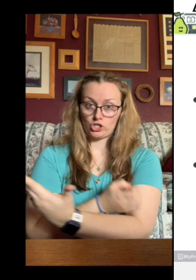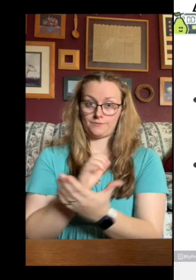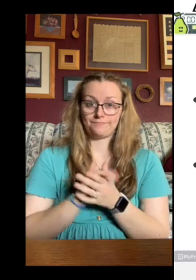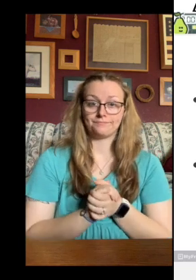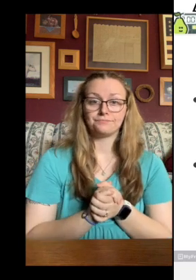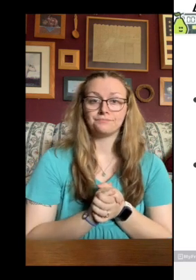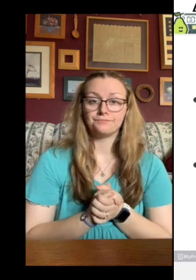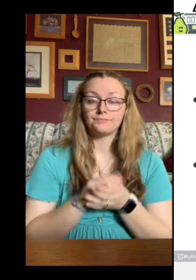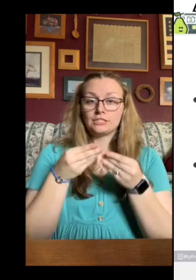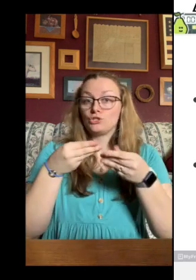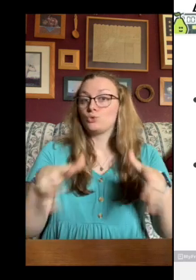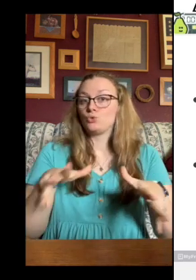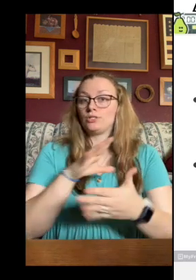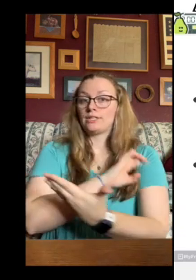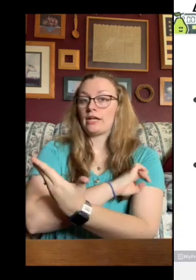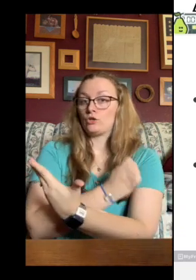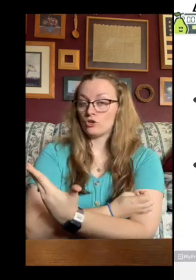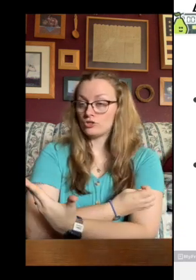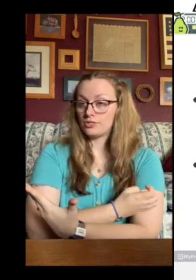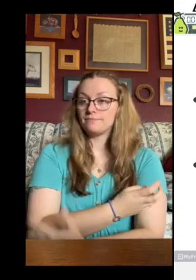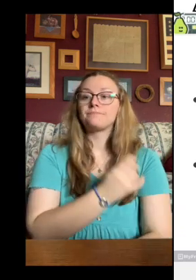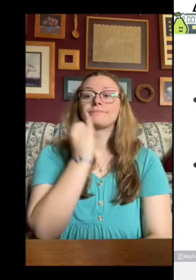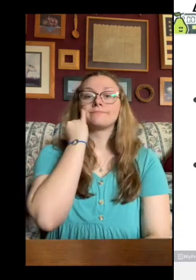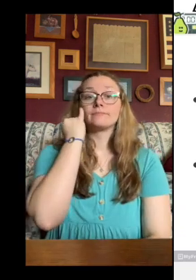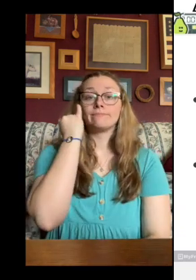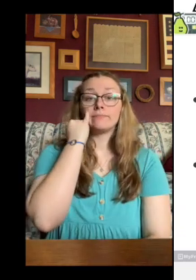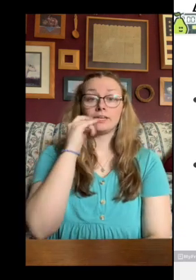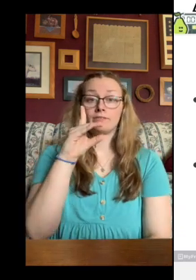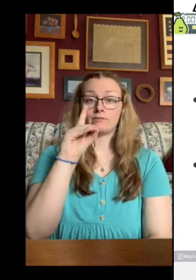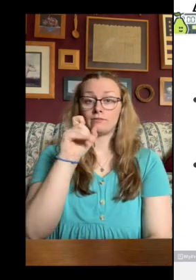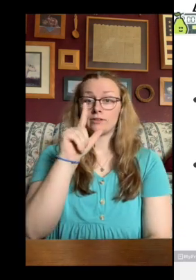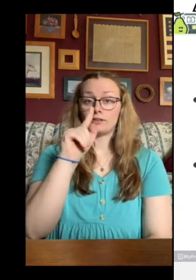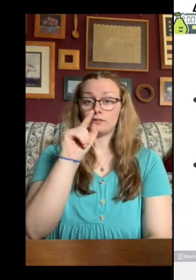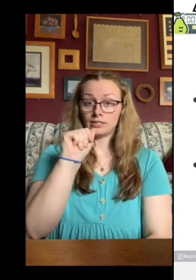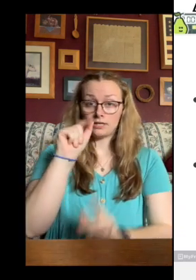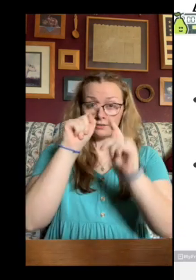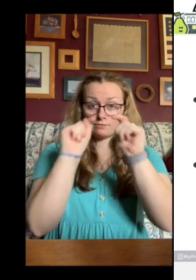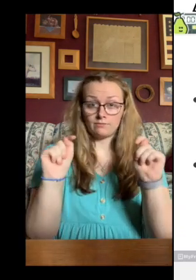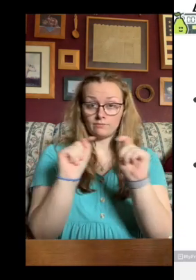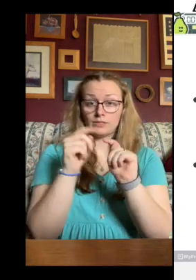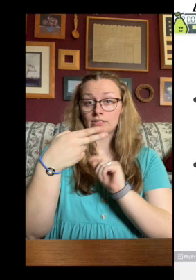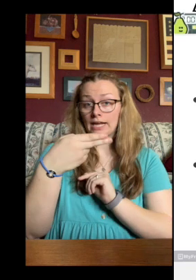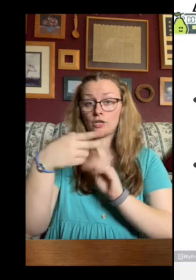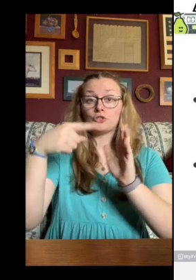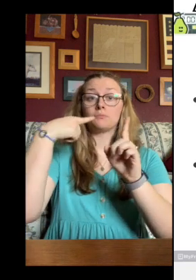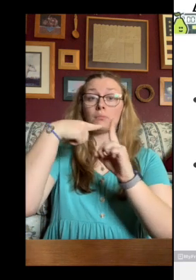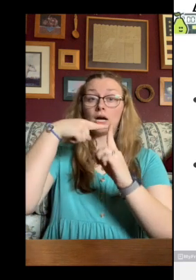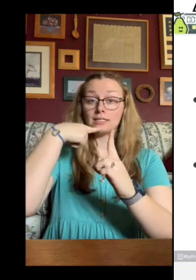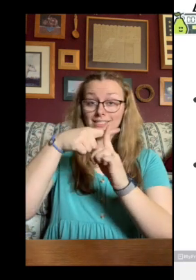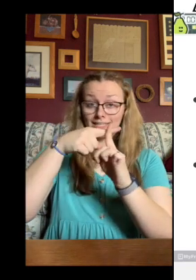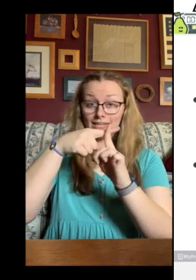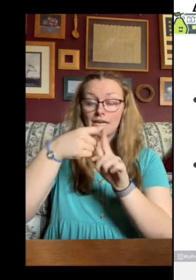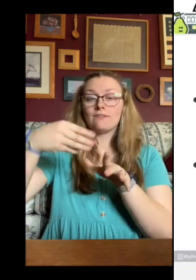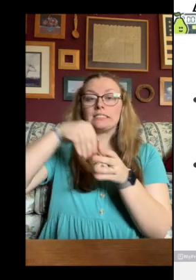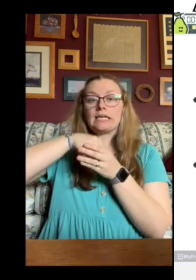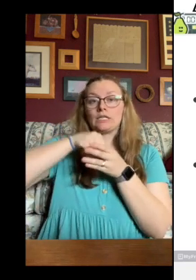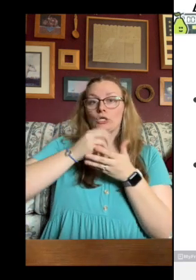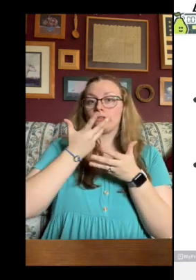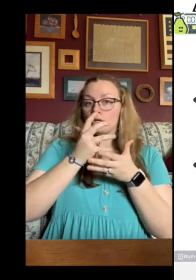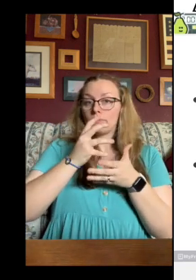If delta H is positive, it's endothermic and it absorbs energy. Energy would go